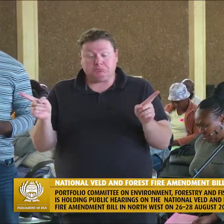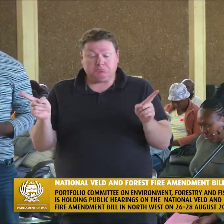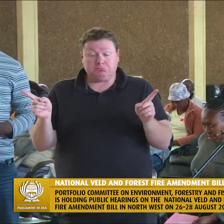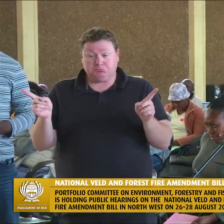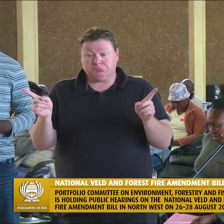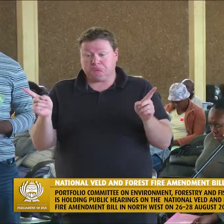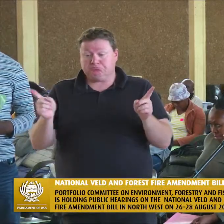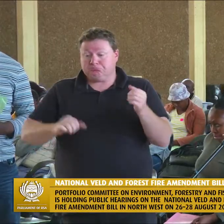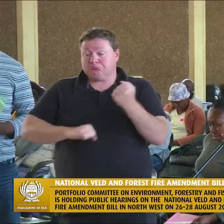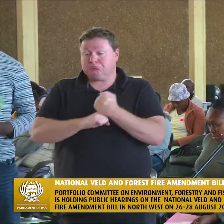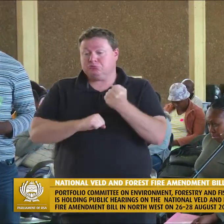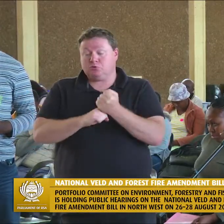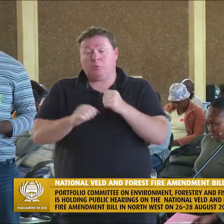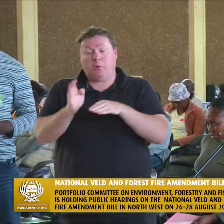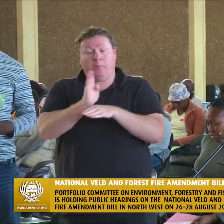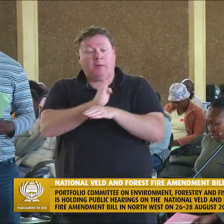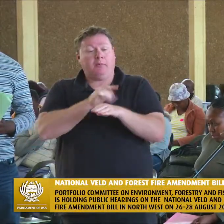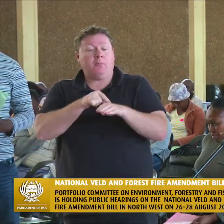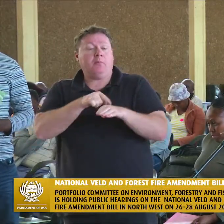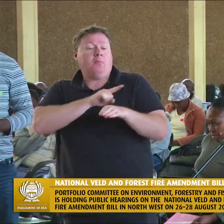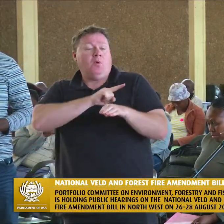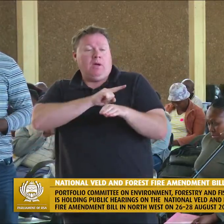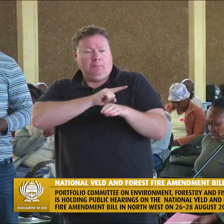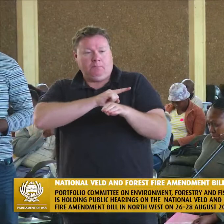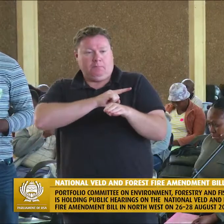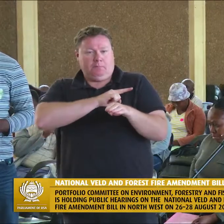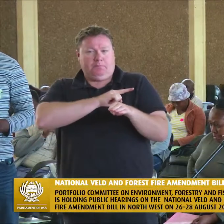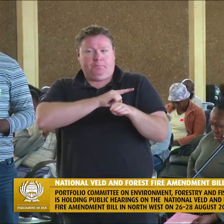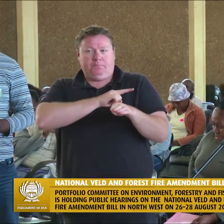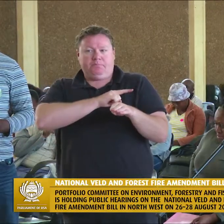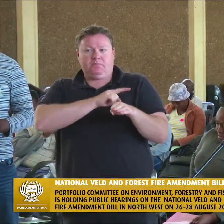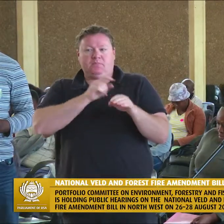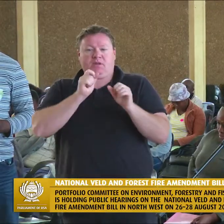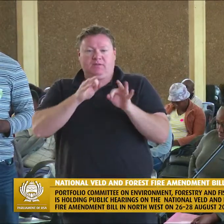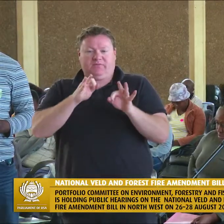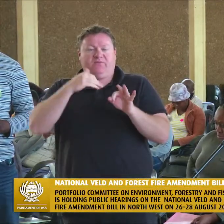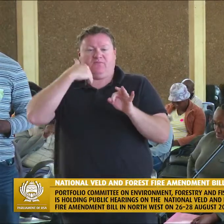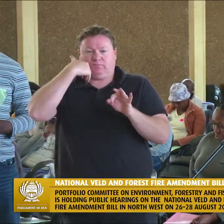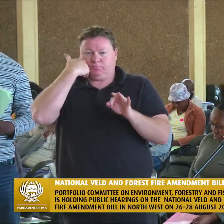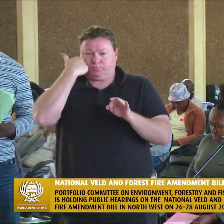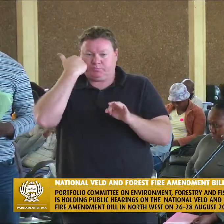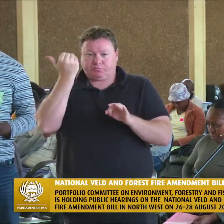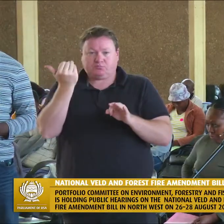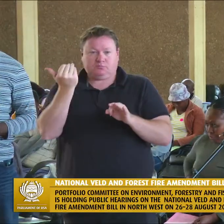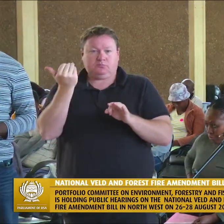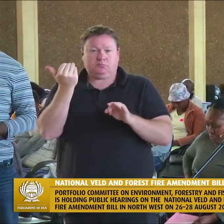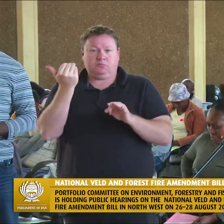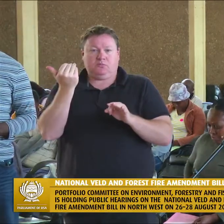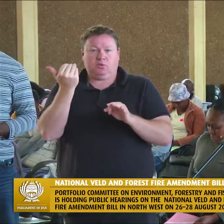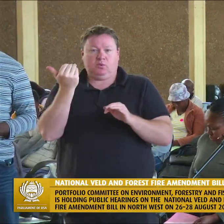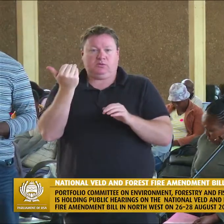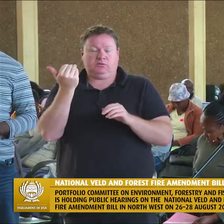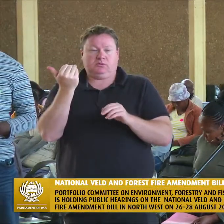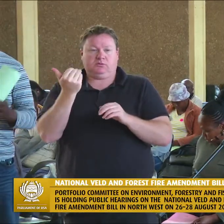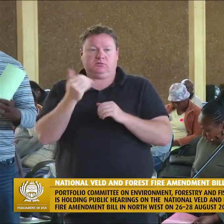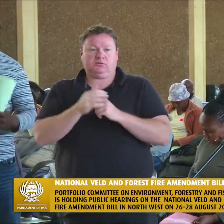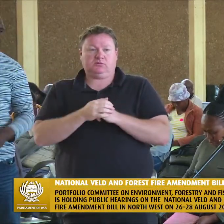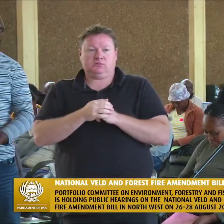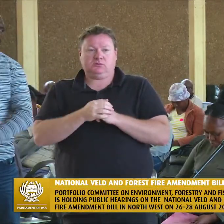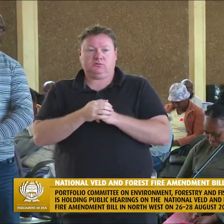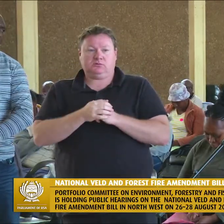we support this bill because if intentions is to to